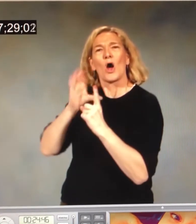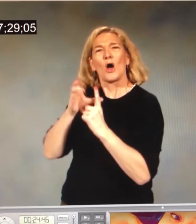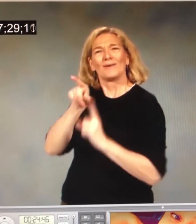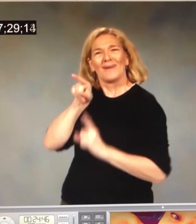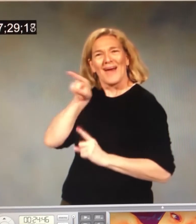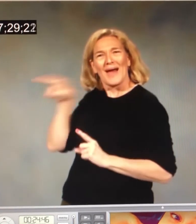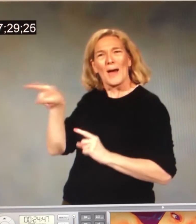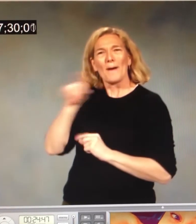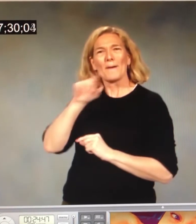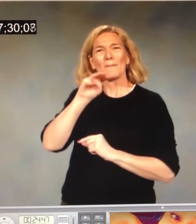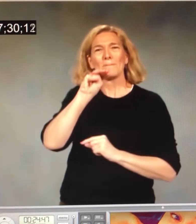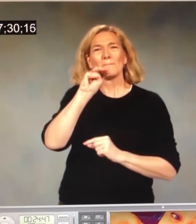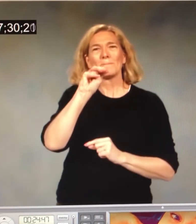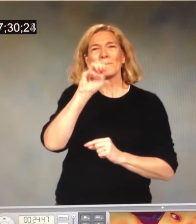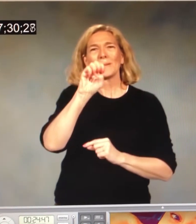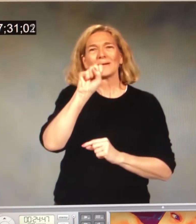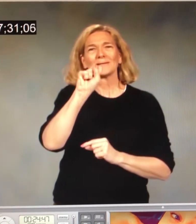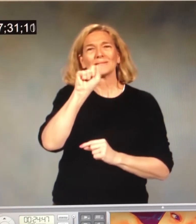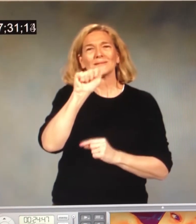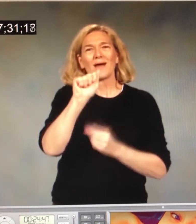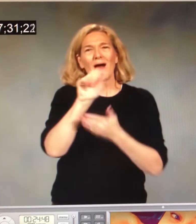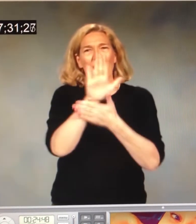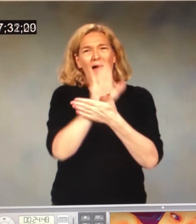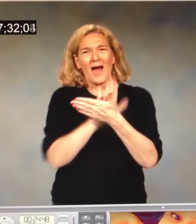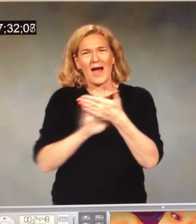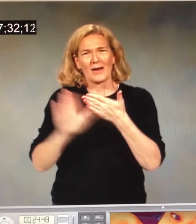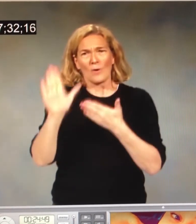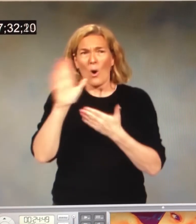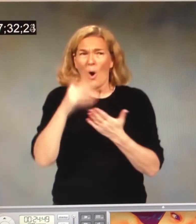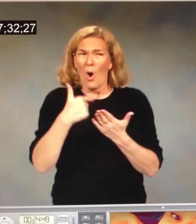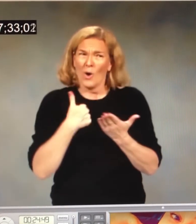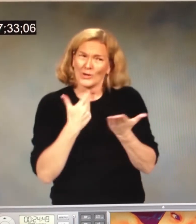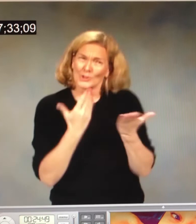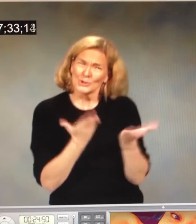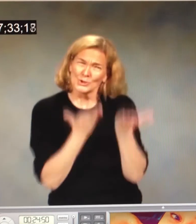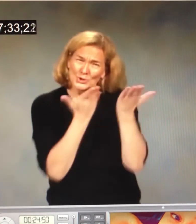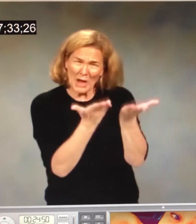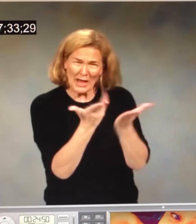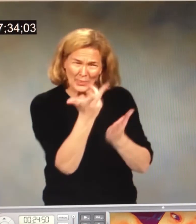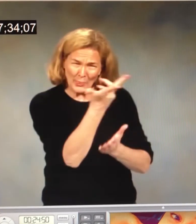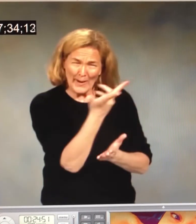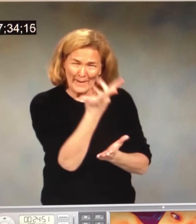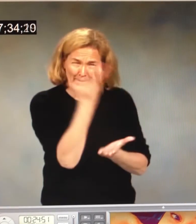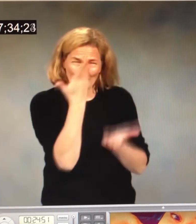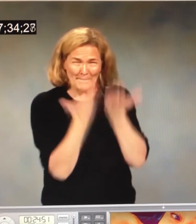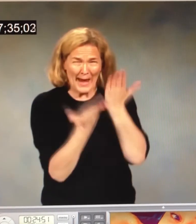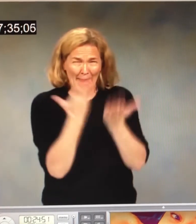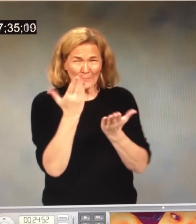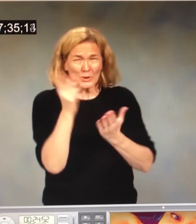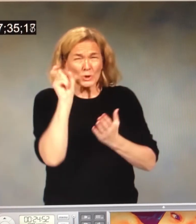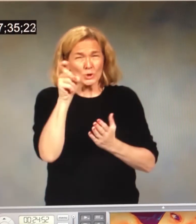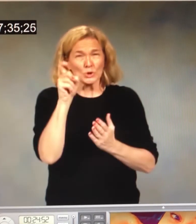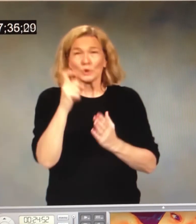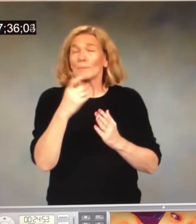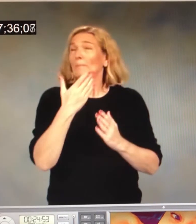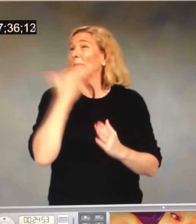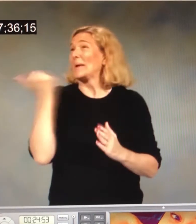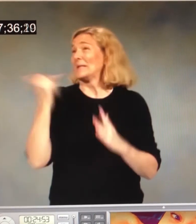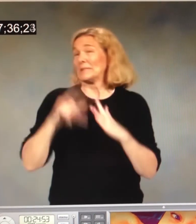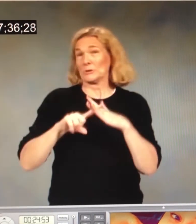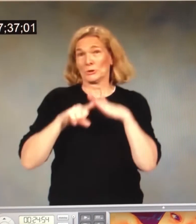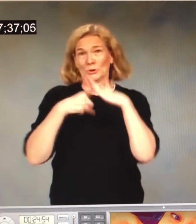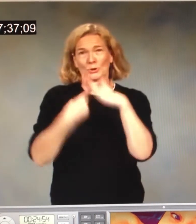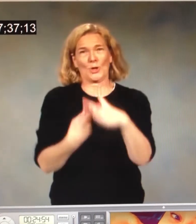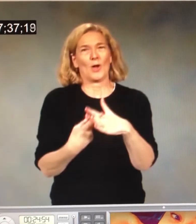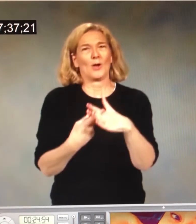that time, I would teach deaf culture at Mesa College. So I told